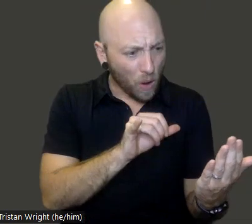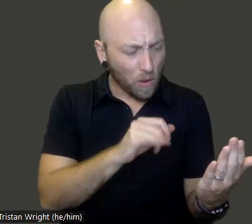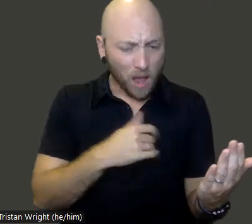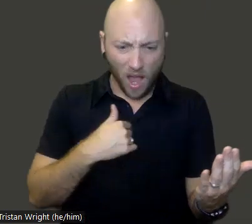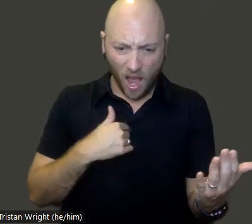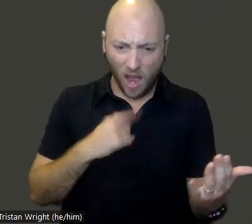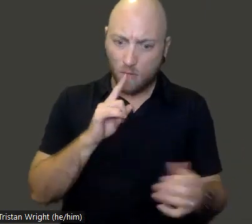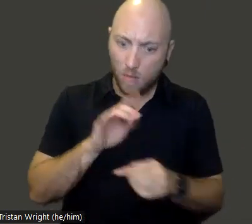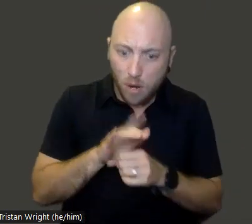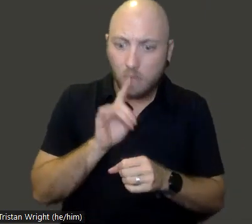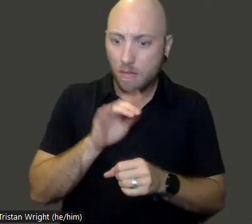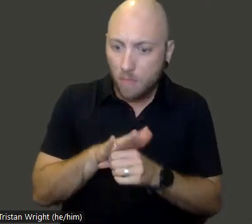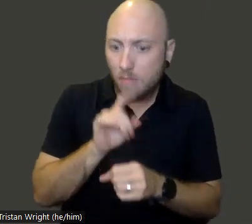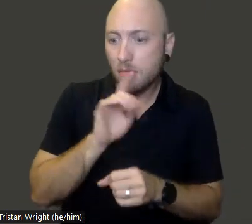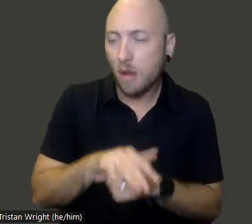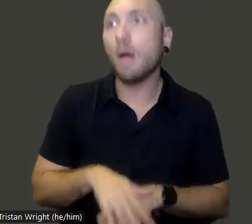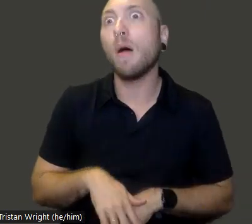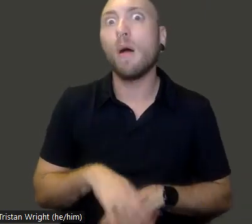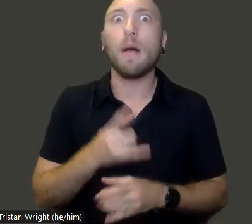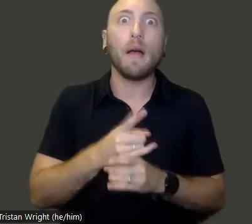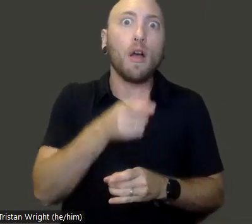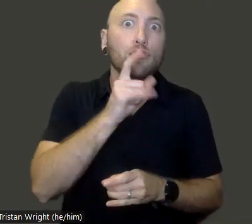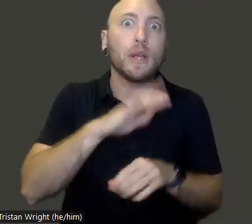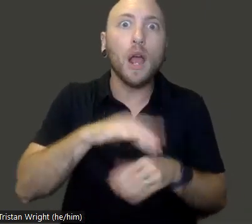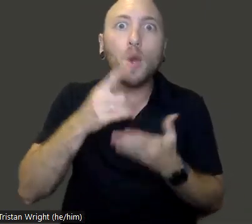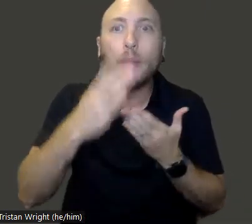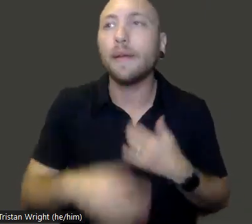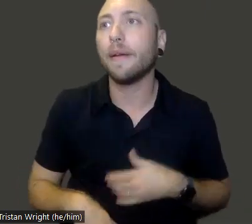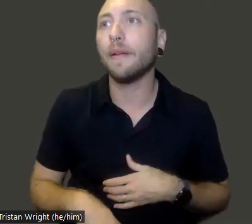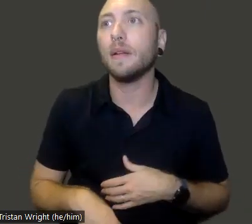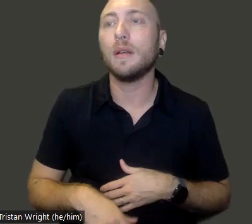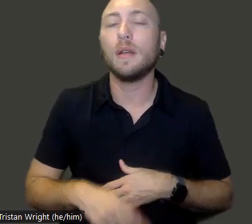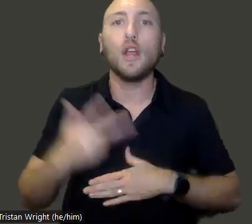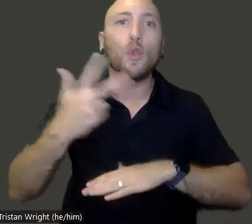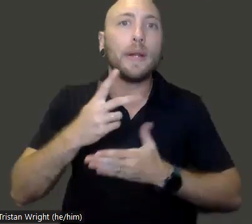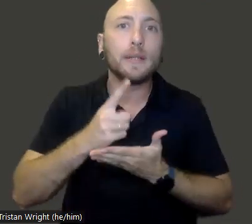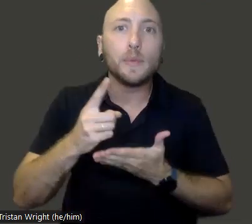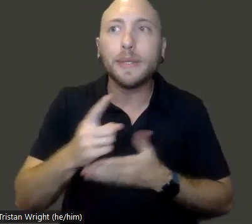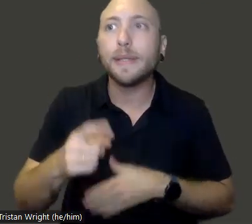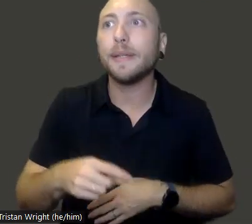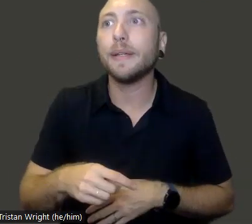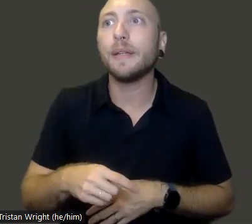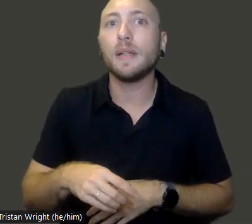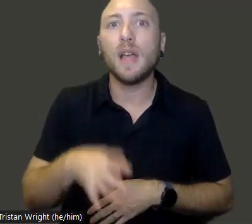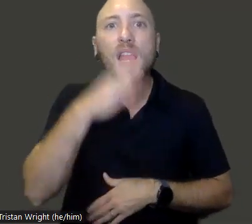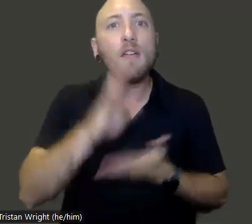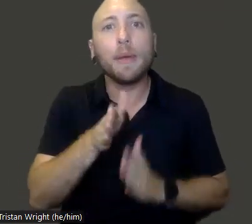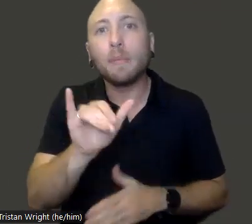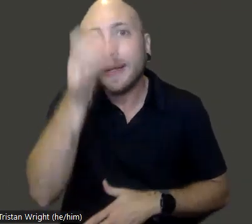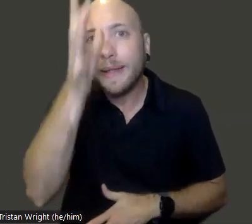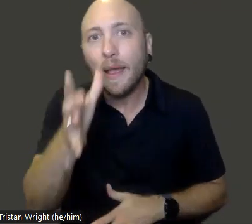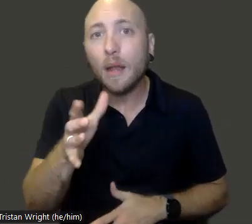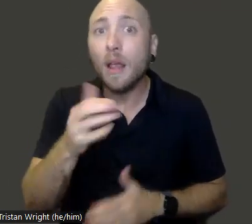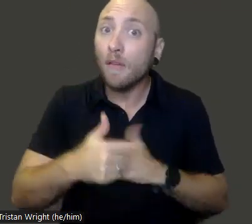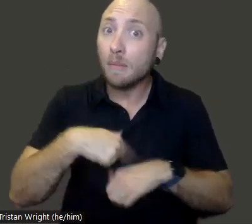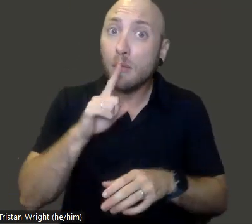promises about, I'm only going to drink on the weekend, I'm only going to drink 3 days a week, you know, I'm never going to be like that. You know, when I made those promises, I meant them,